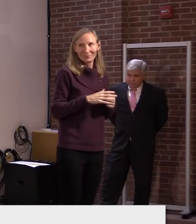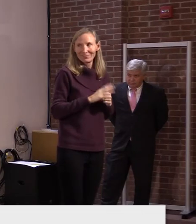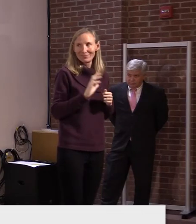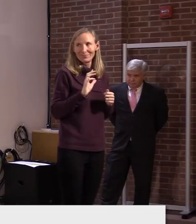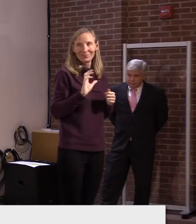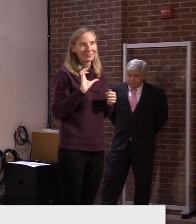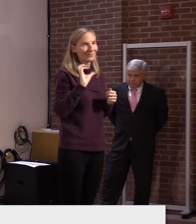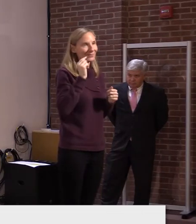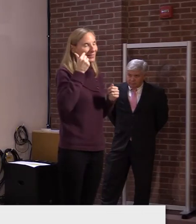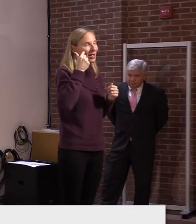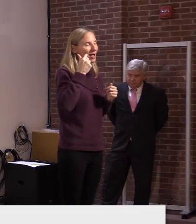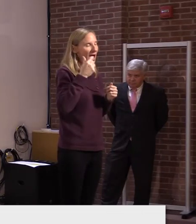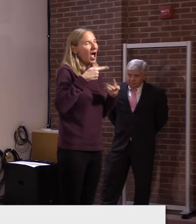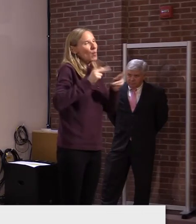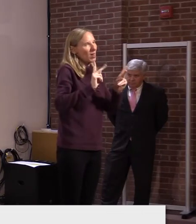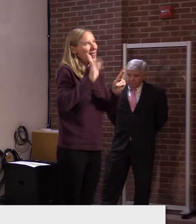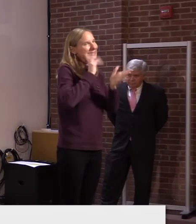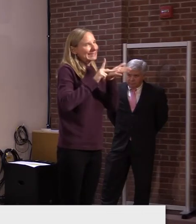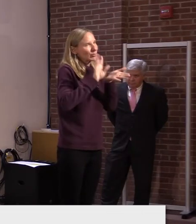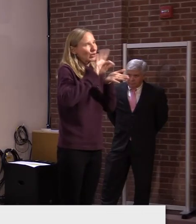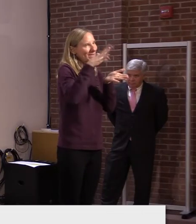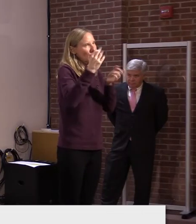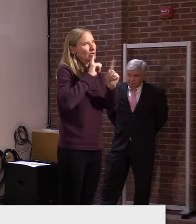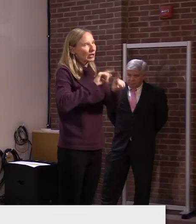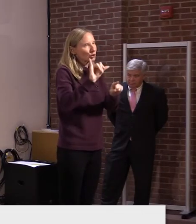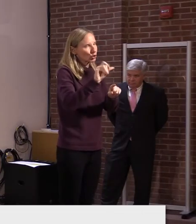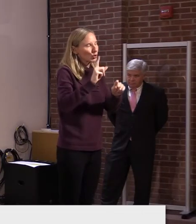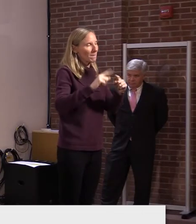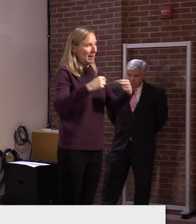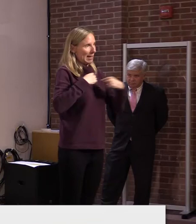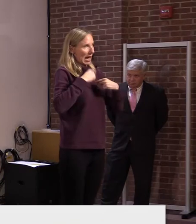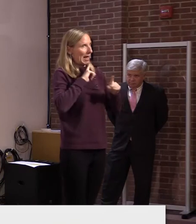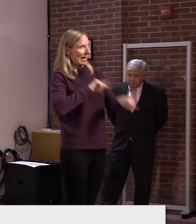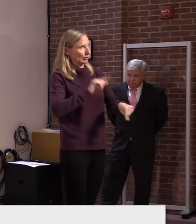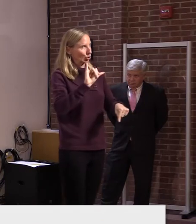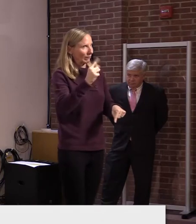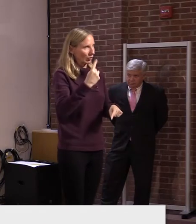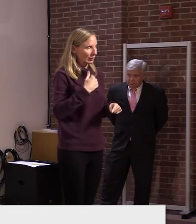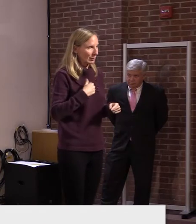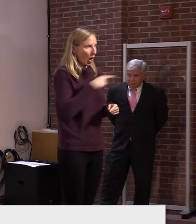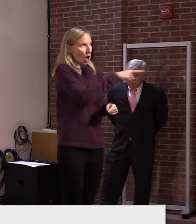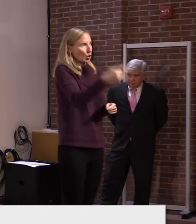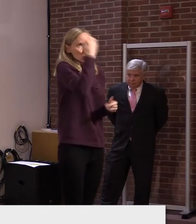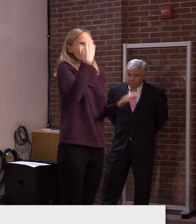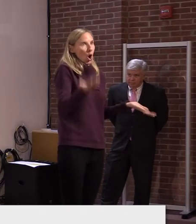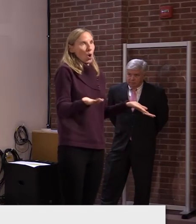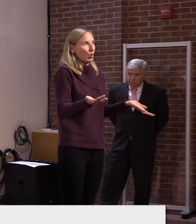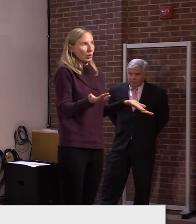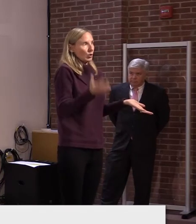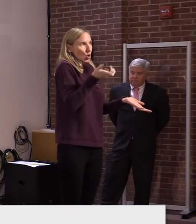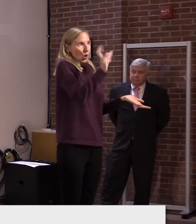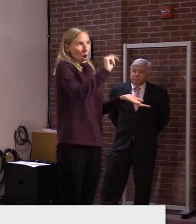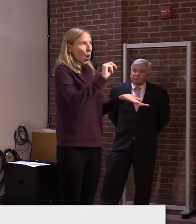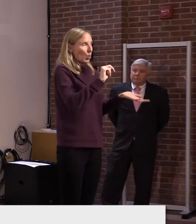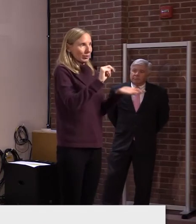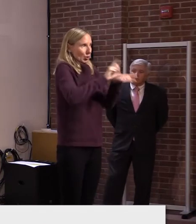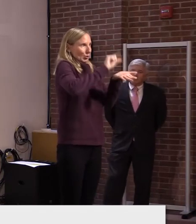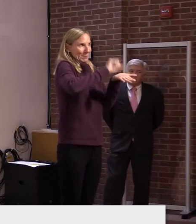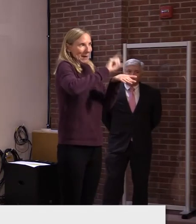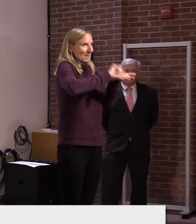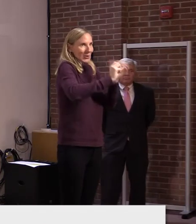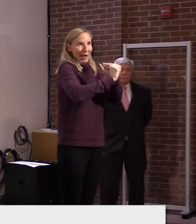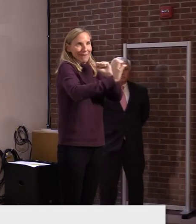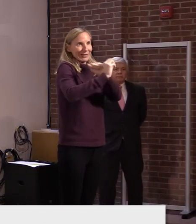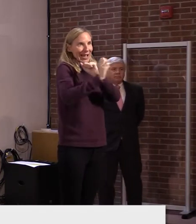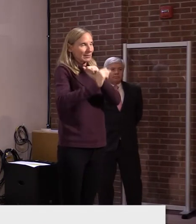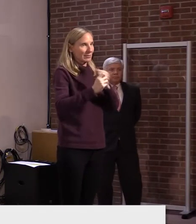to let Secretary French answer that himself, but you know from your own ads, it's across every single